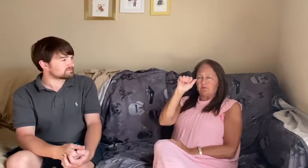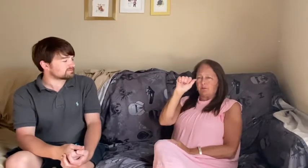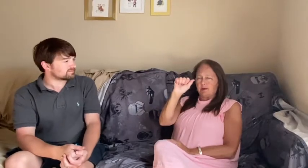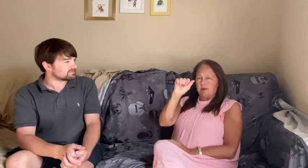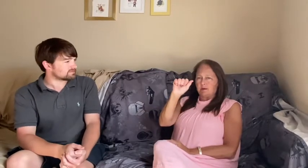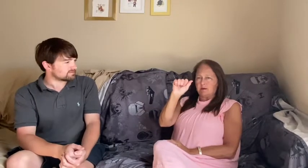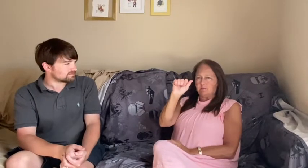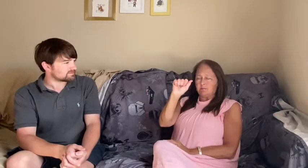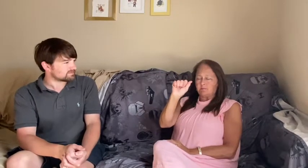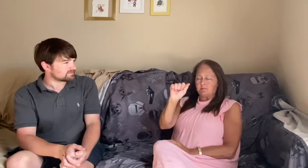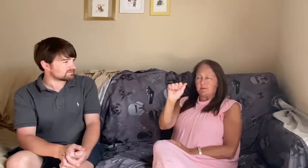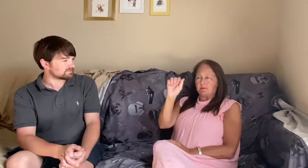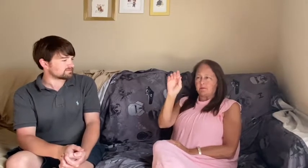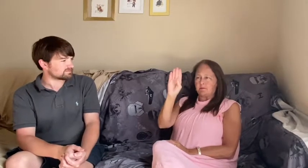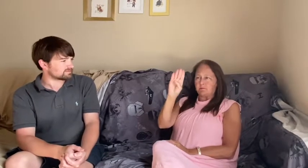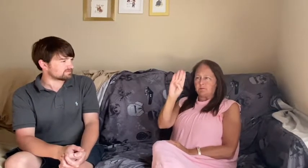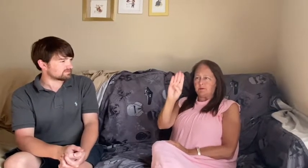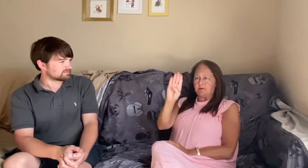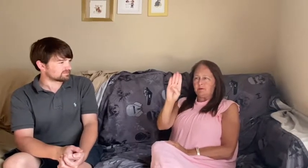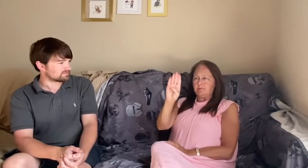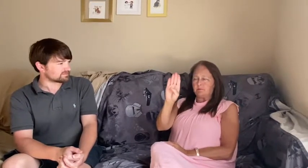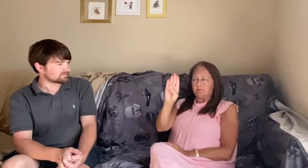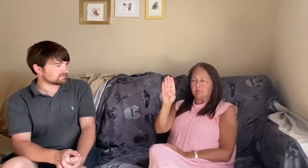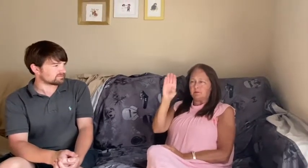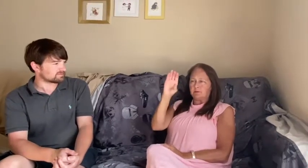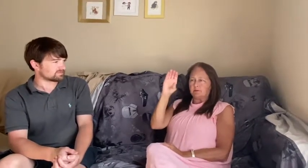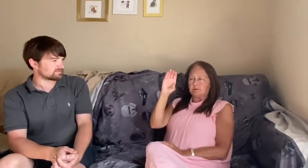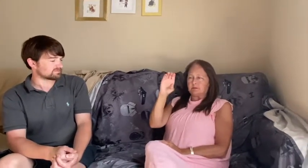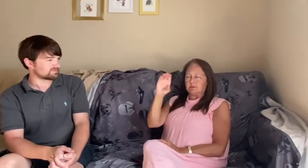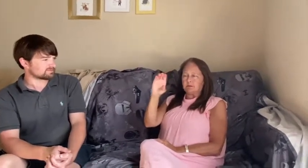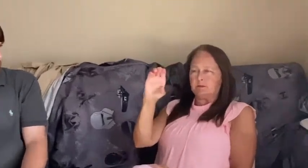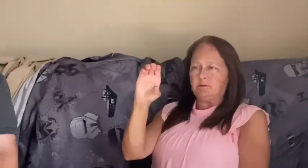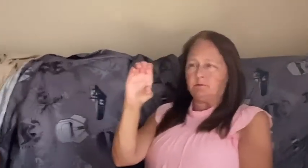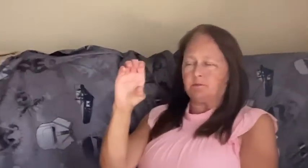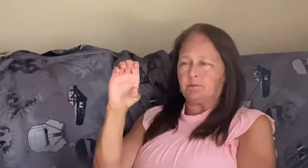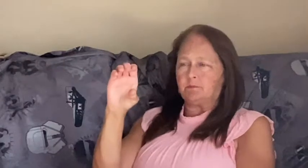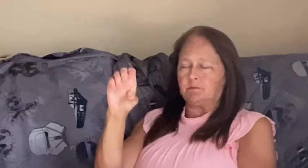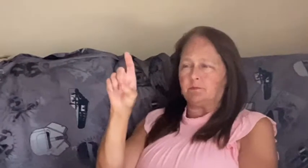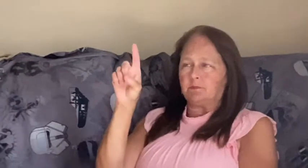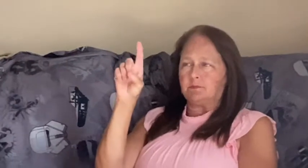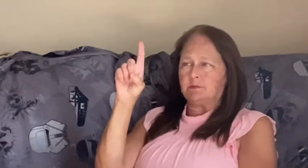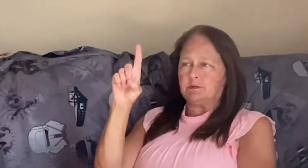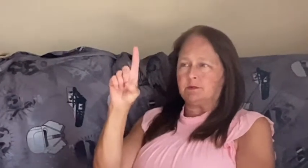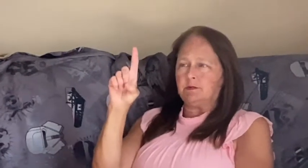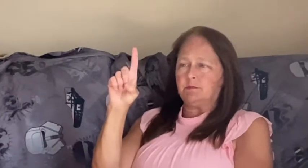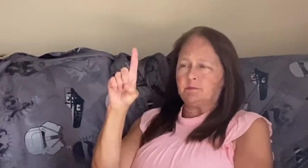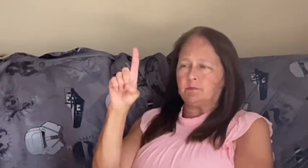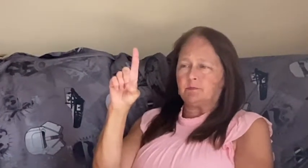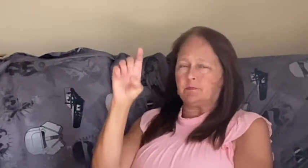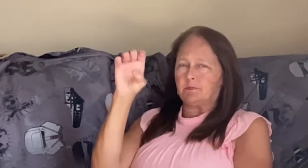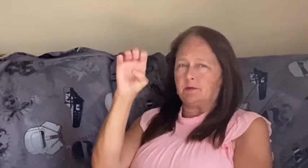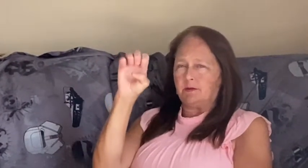with A, B, C, D,